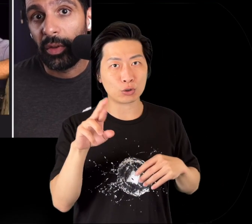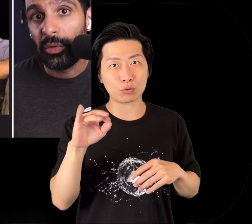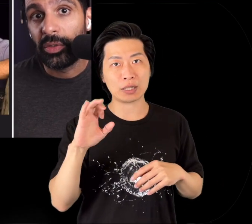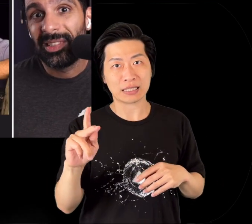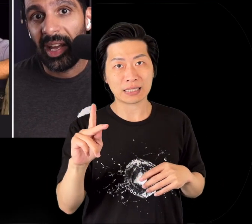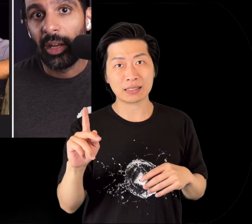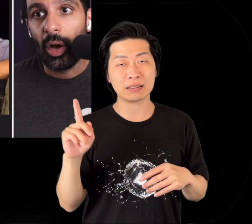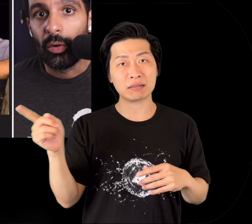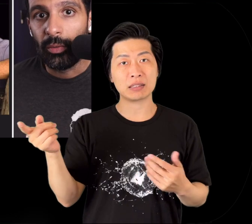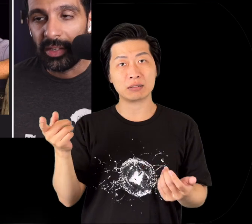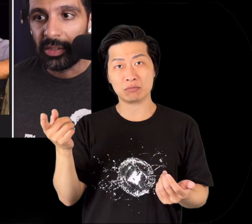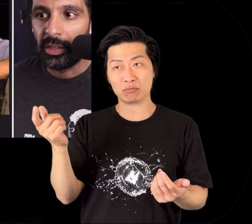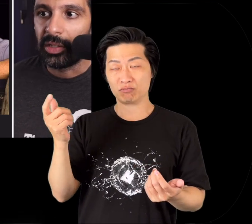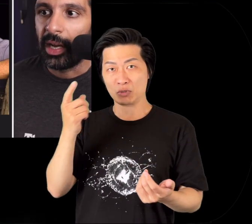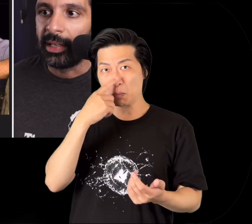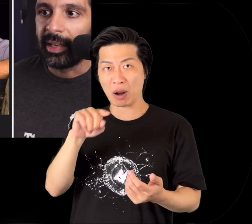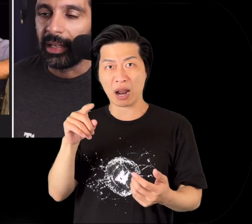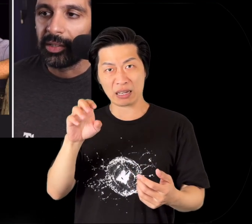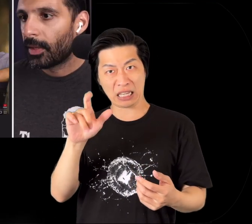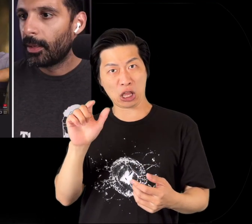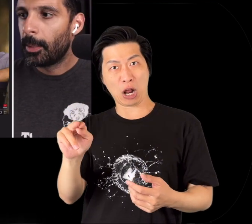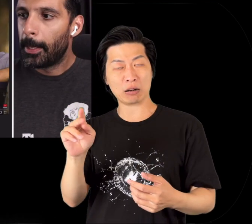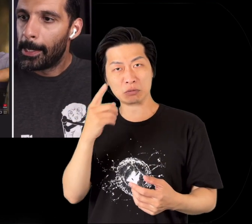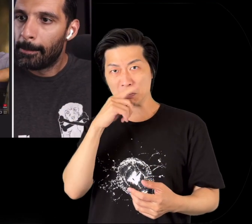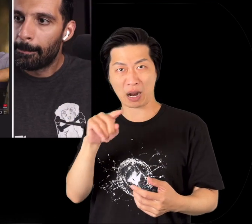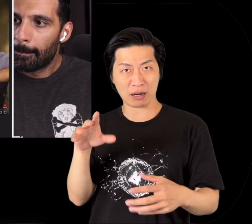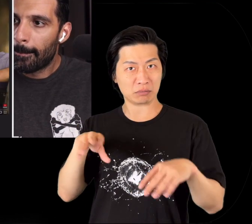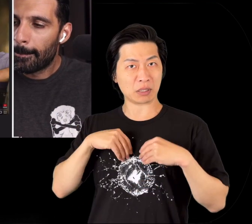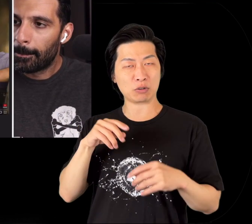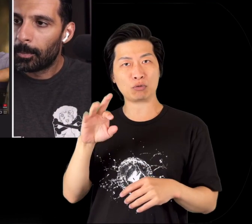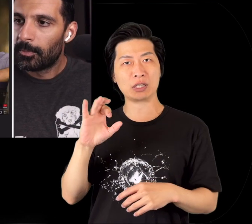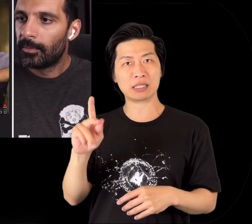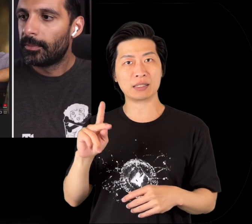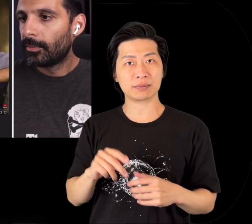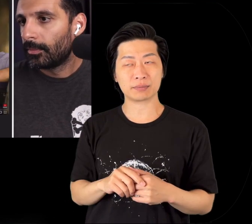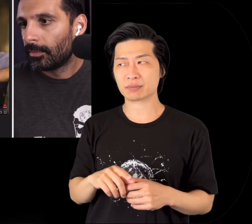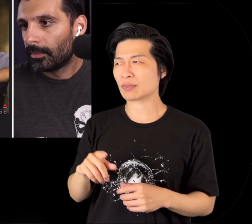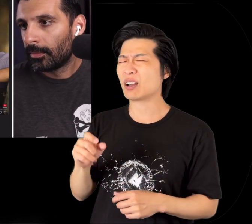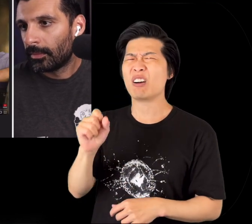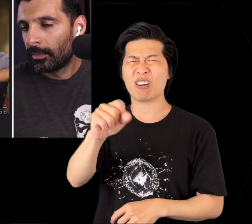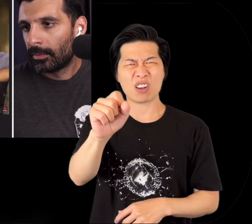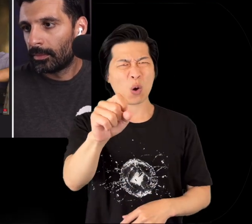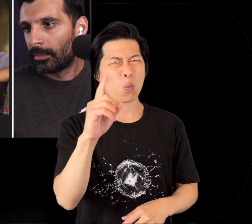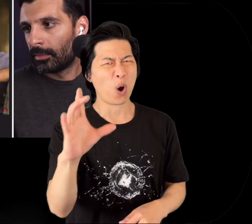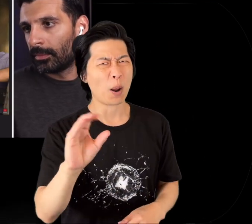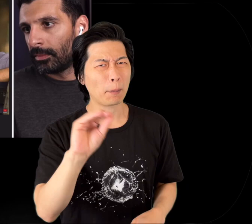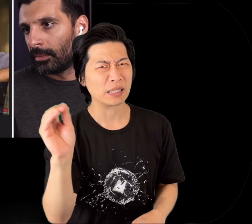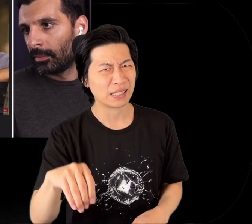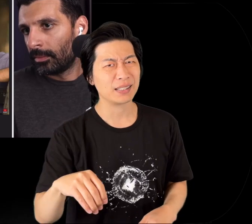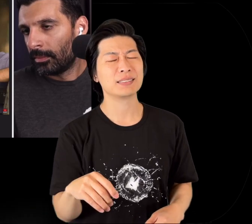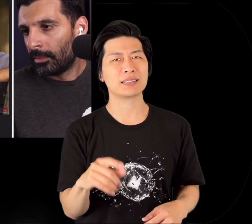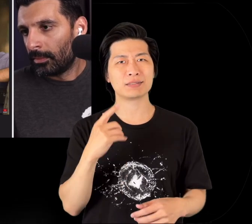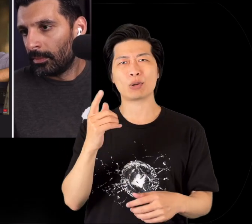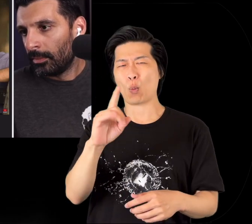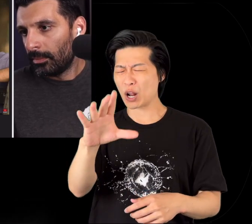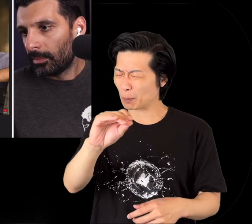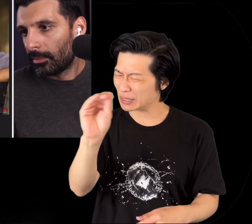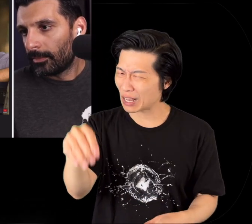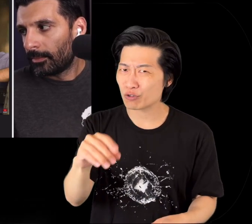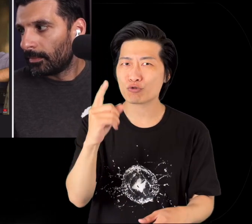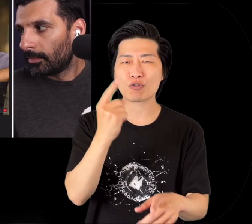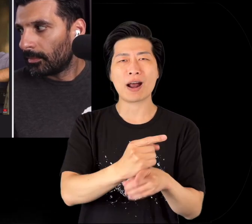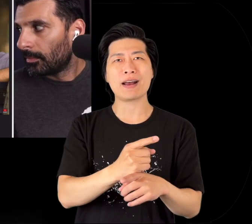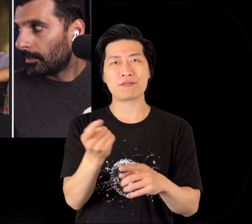Musk views taking on risks. Let's go ahead and take a listen. Oh, 100%. It's one of the themes in the book from the very 100%